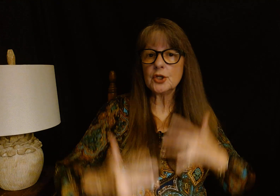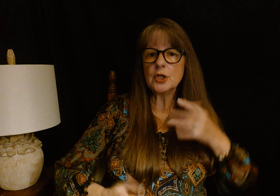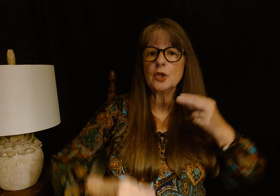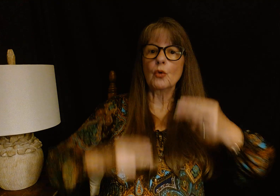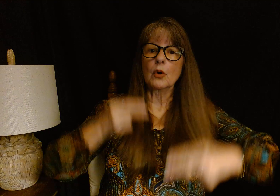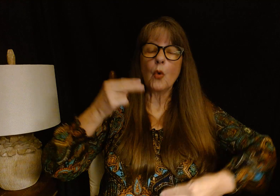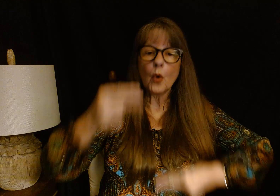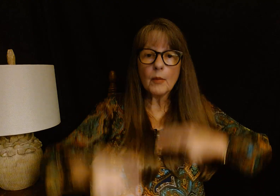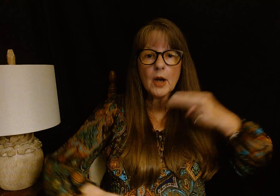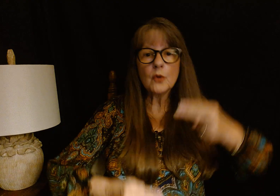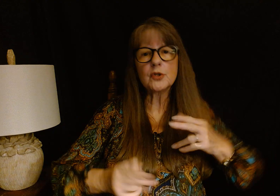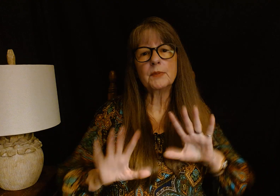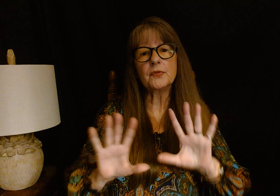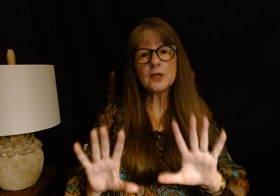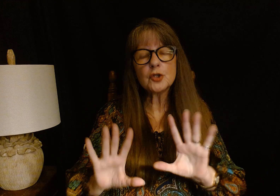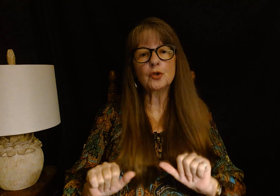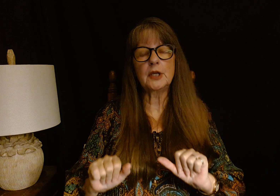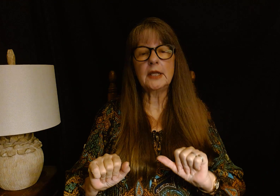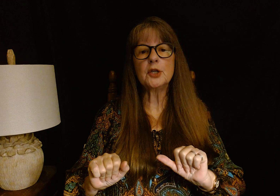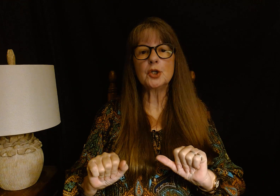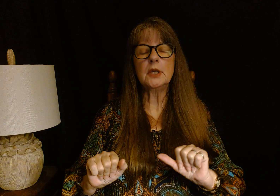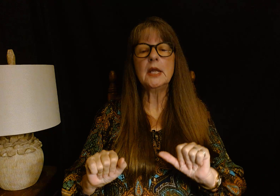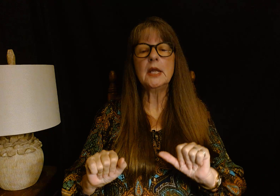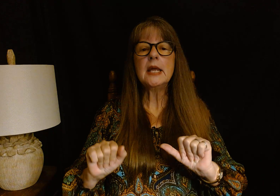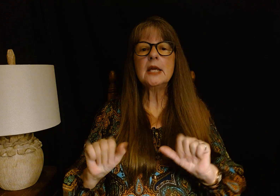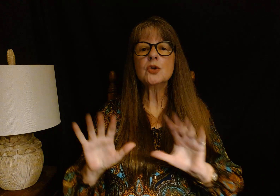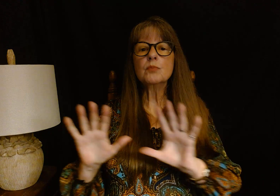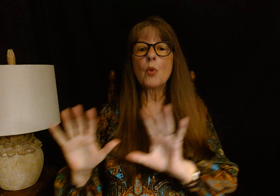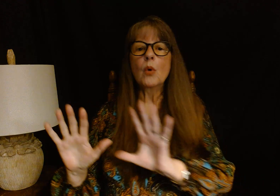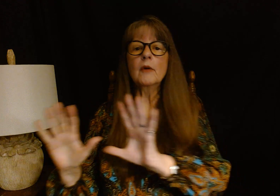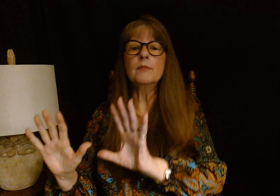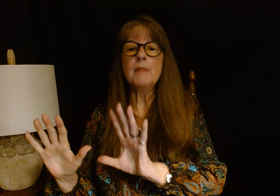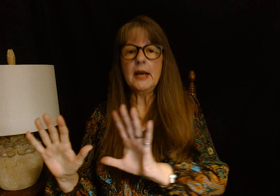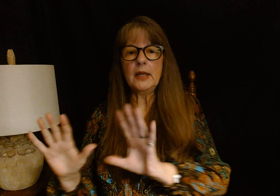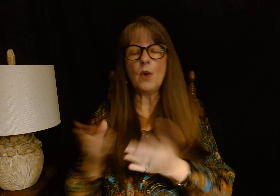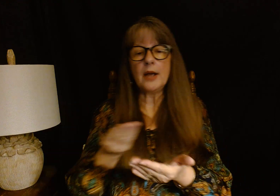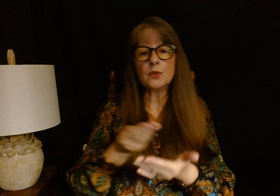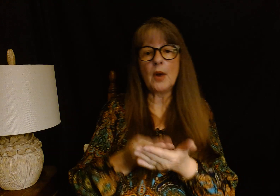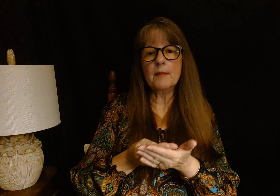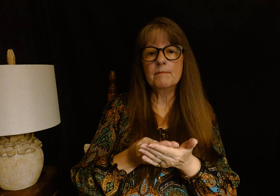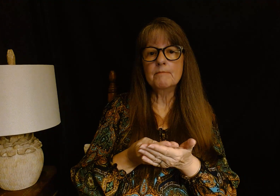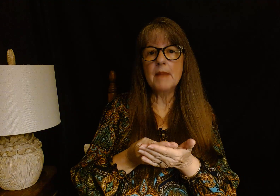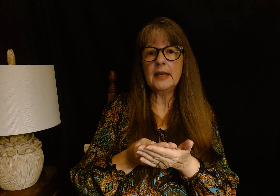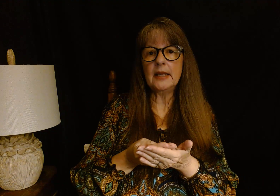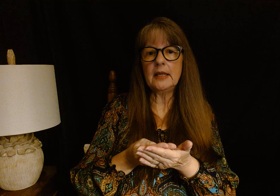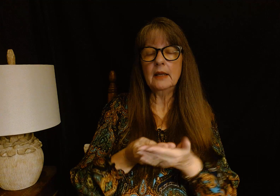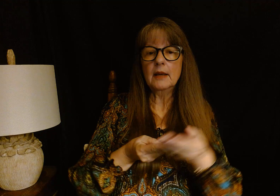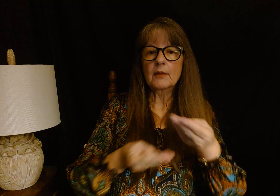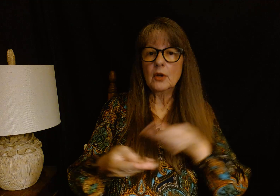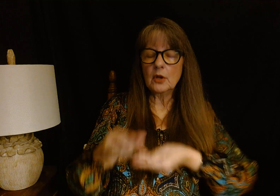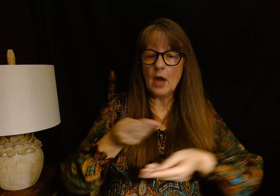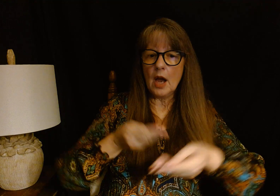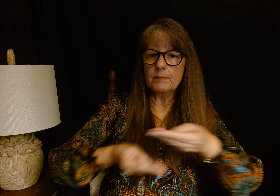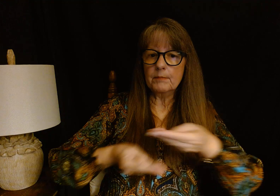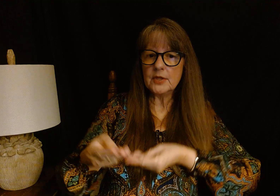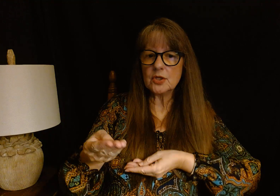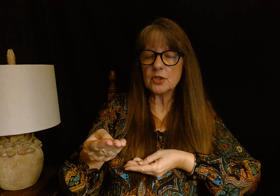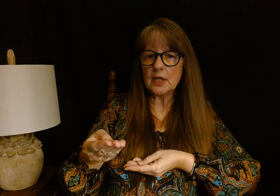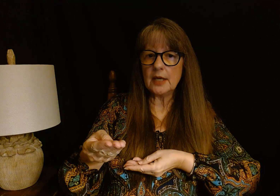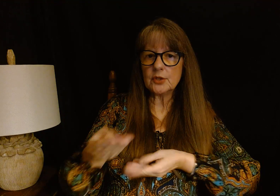circulation or hormones. But this circulation is more of money wise, right? Money. This is to